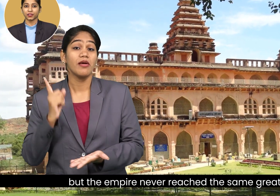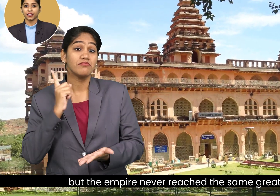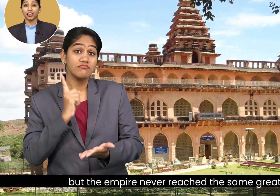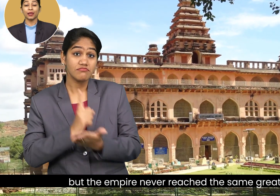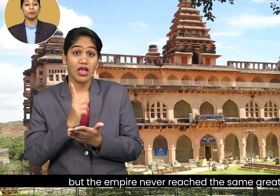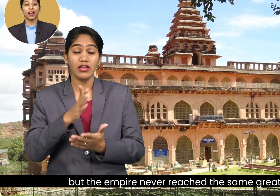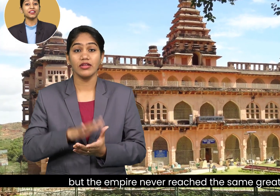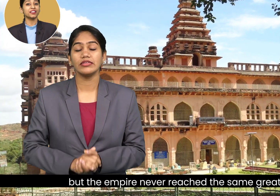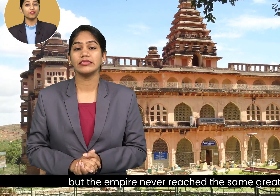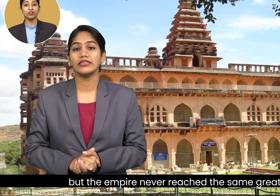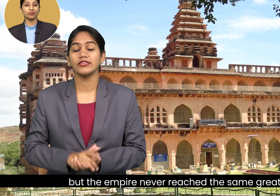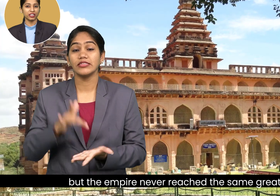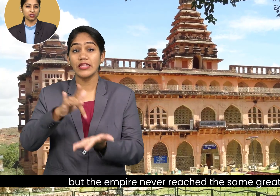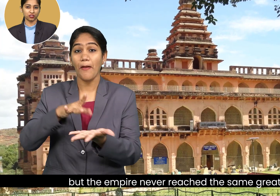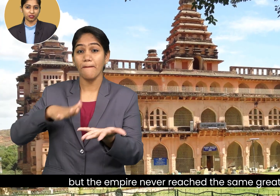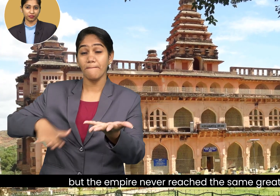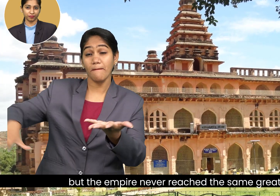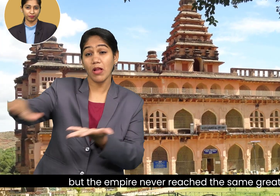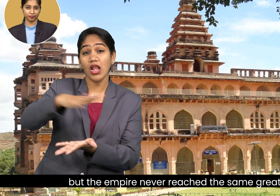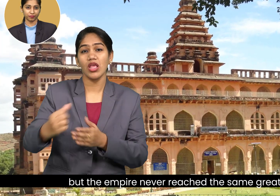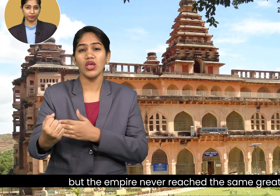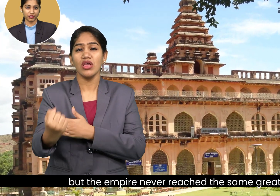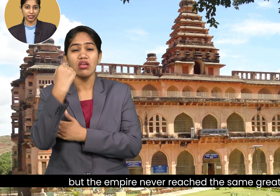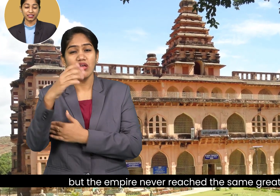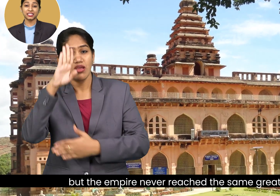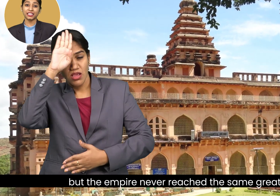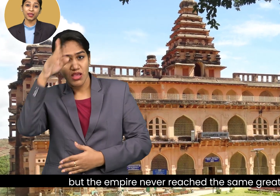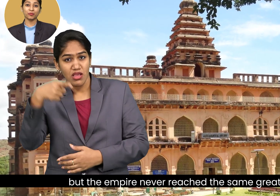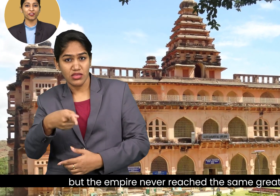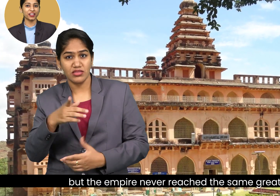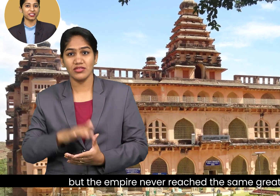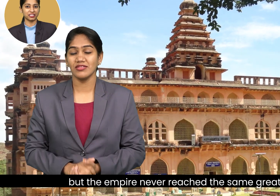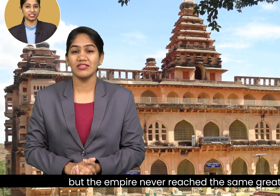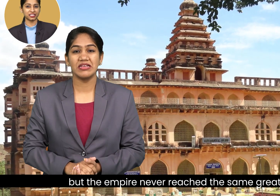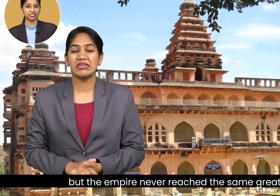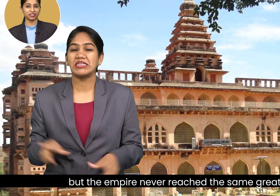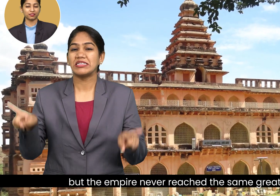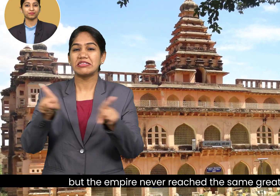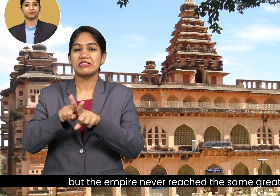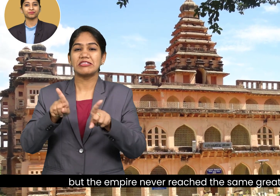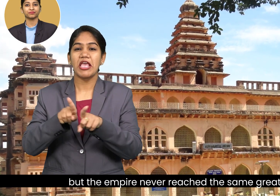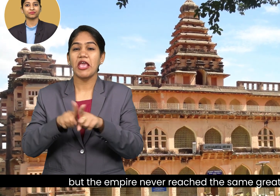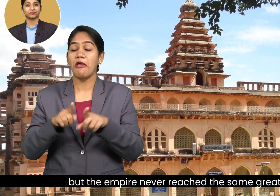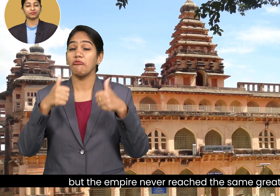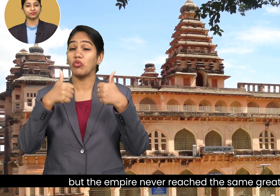but the empire never reached the same greatness.